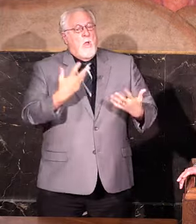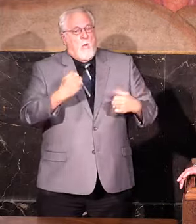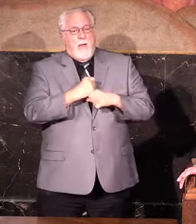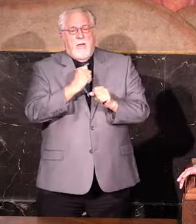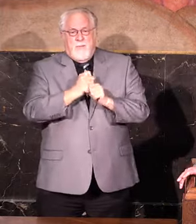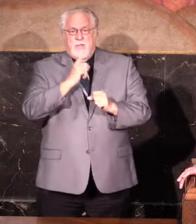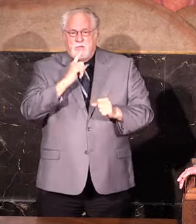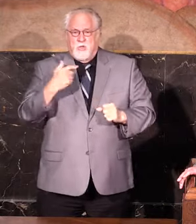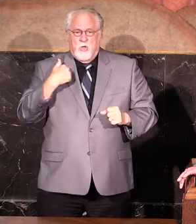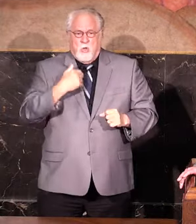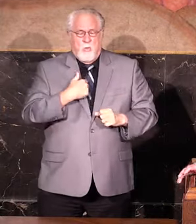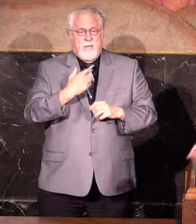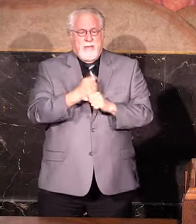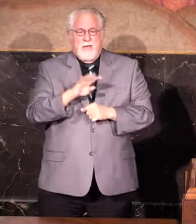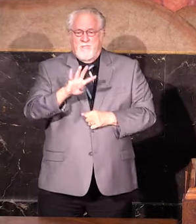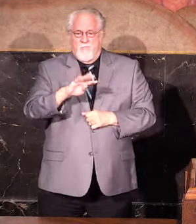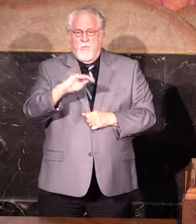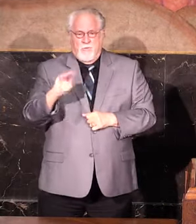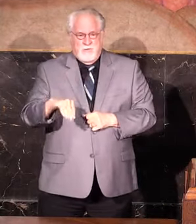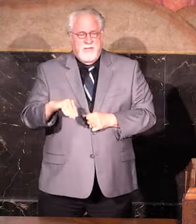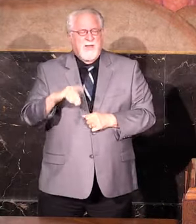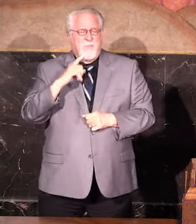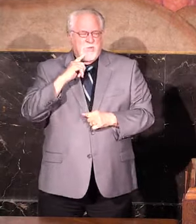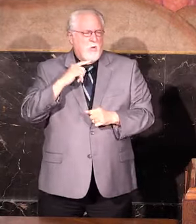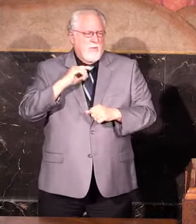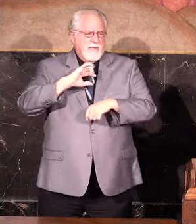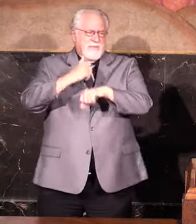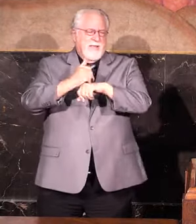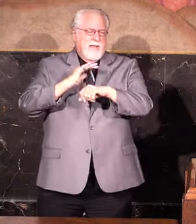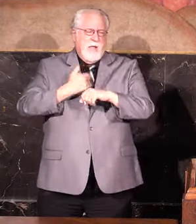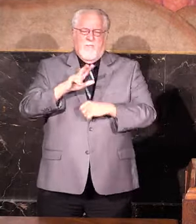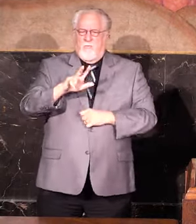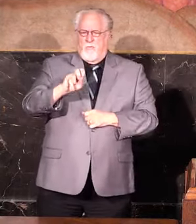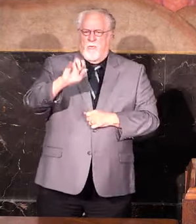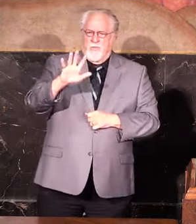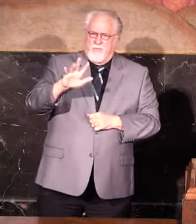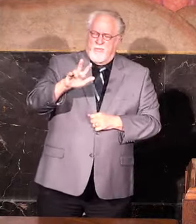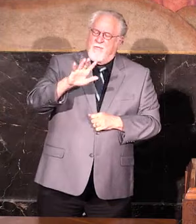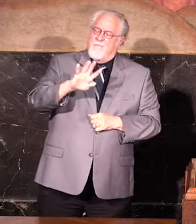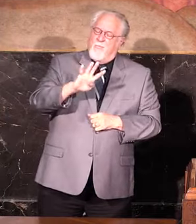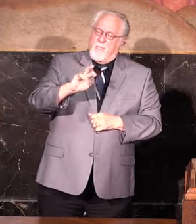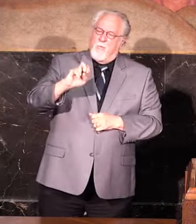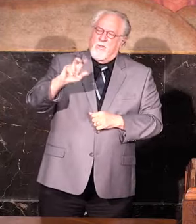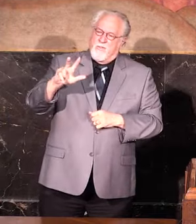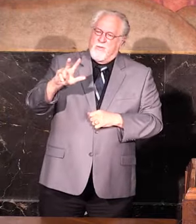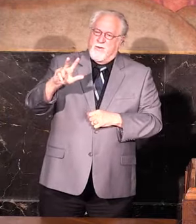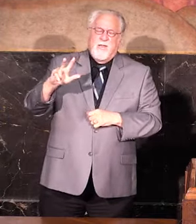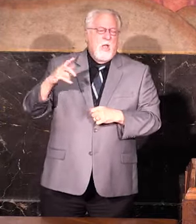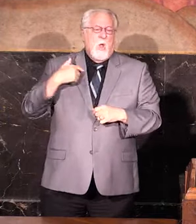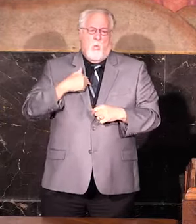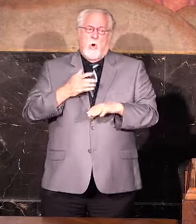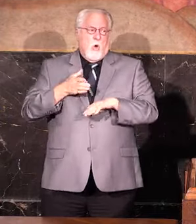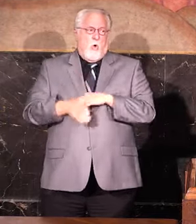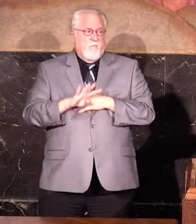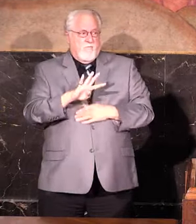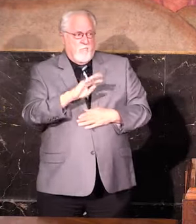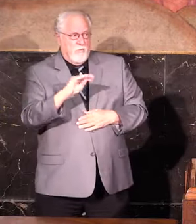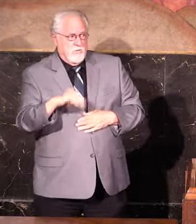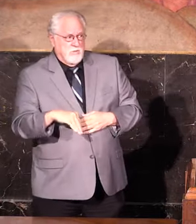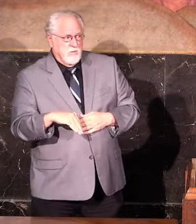we're testing at least 4%, and so we set a higher goal, so in case we came up short, we're already over the 4%.